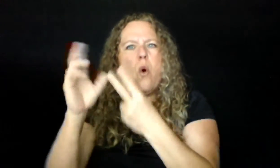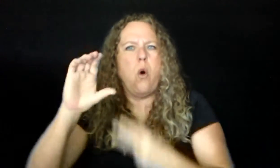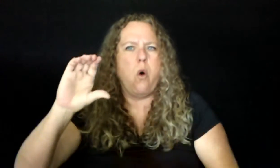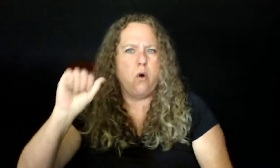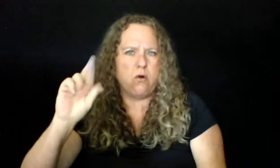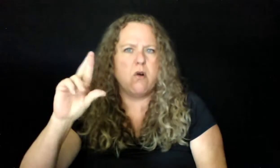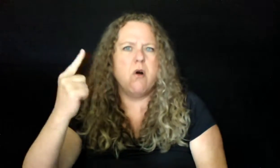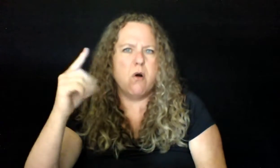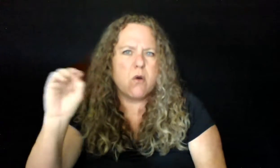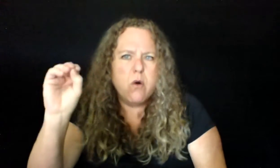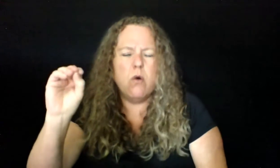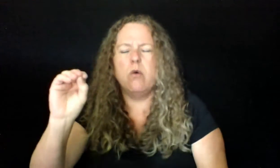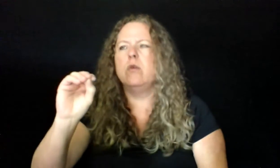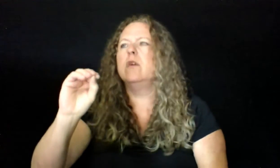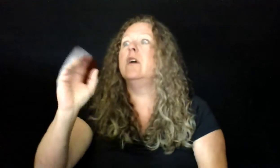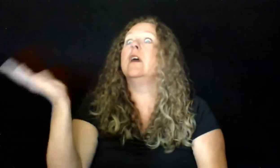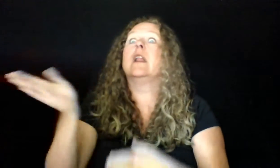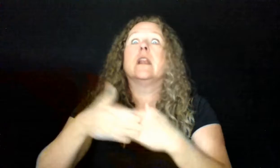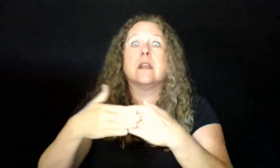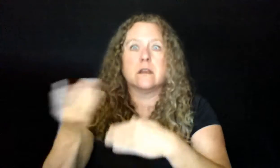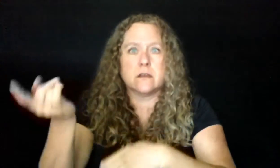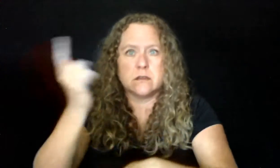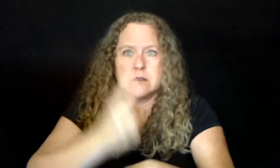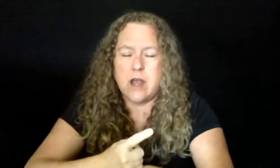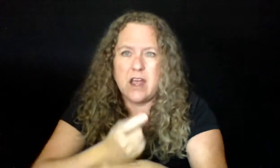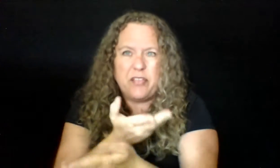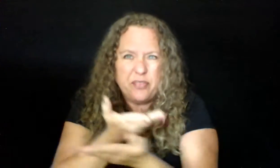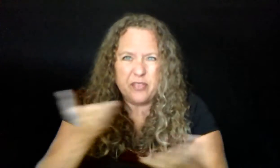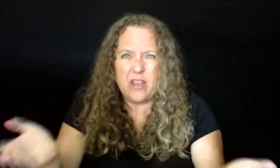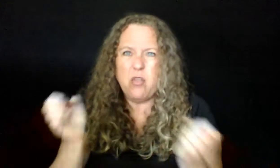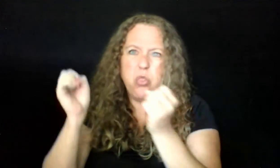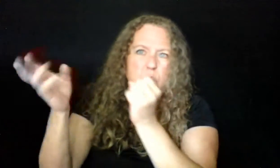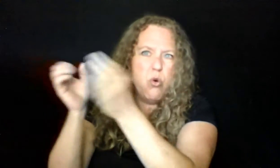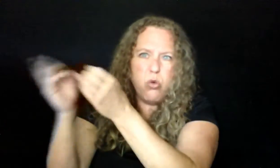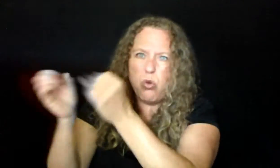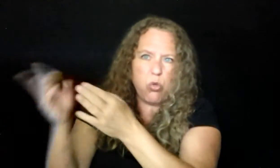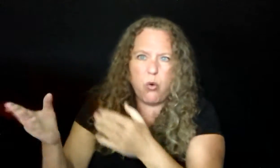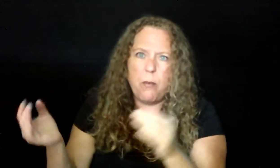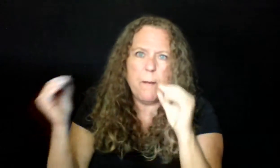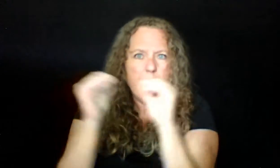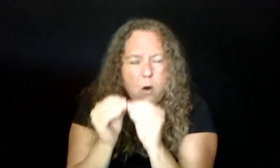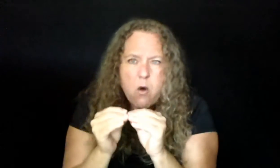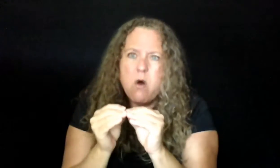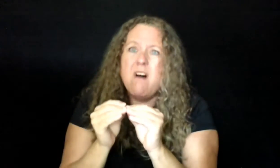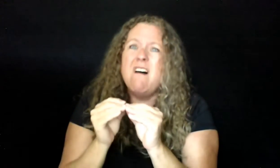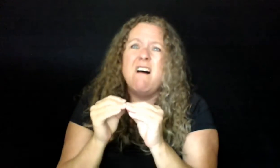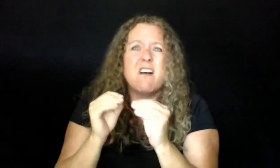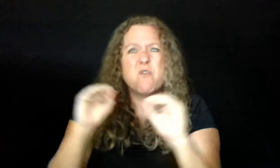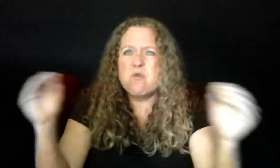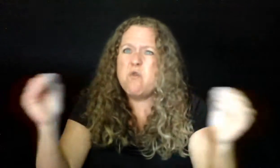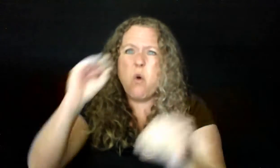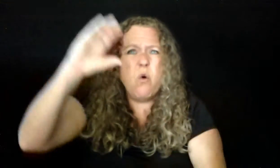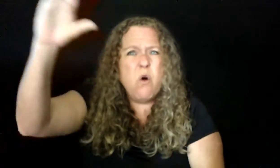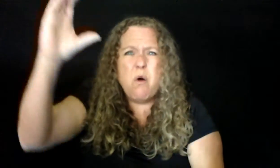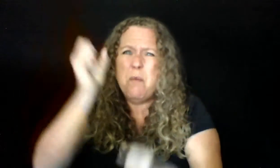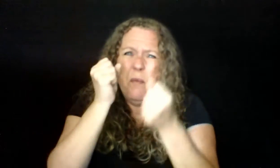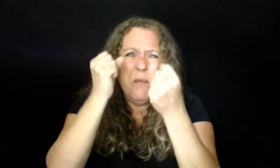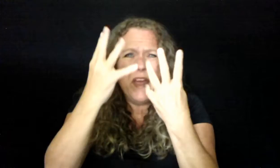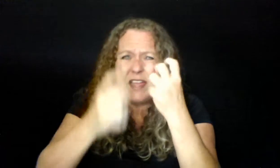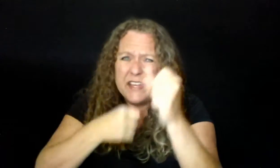overboard with their own hands. When neither sun nor stars appeared for many days and the storm continued raging, we finally gave up